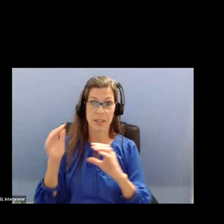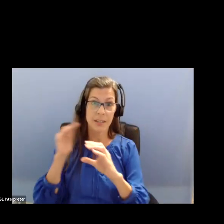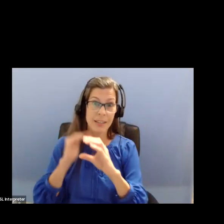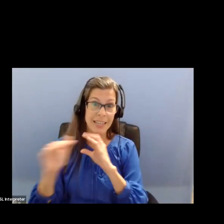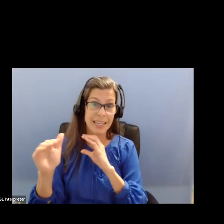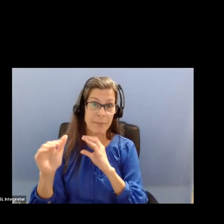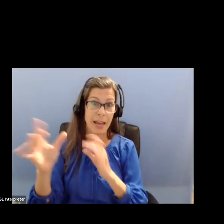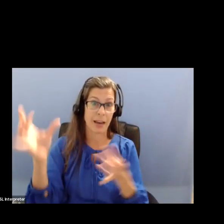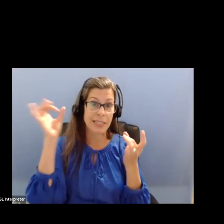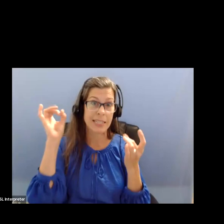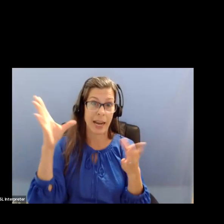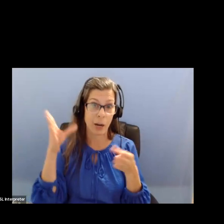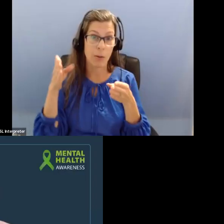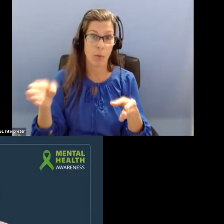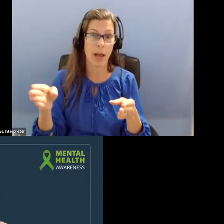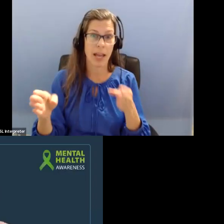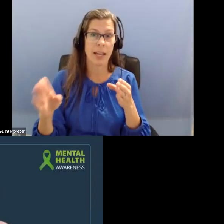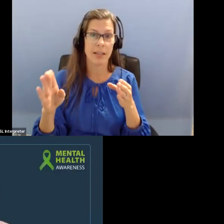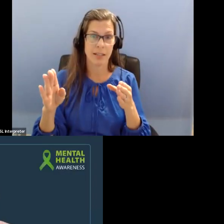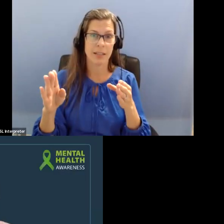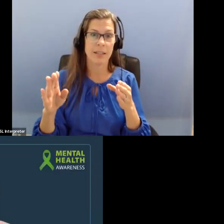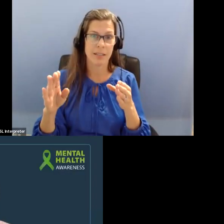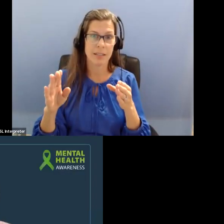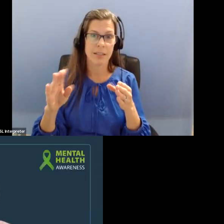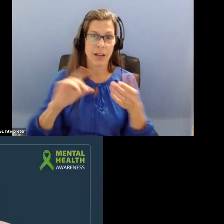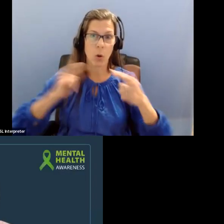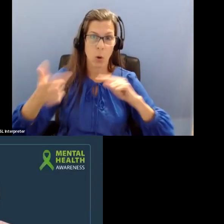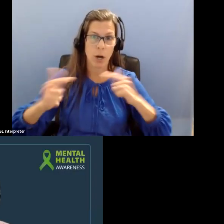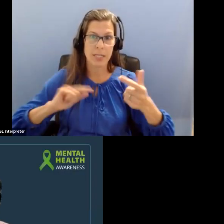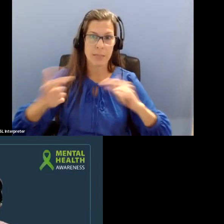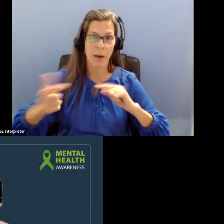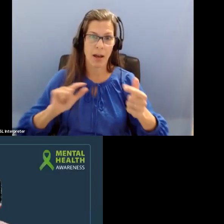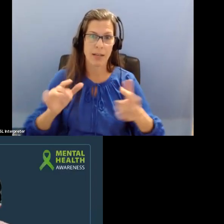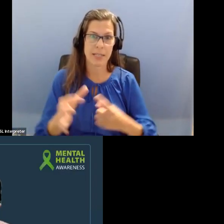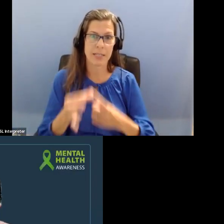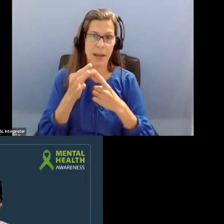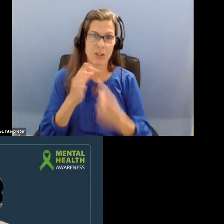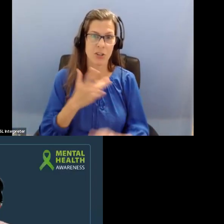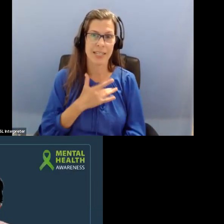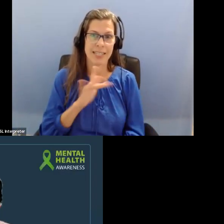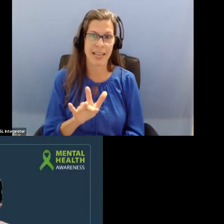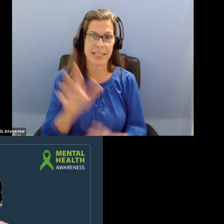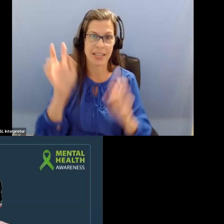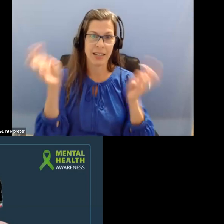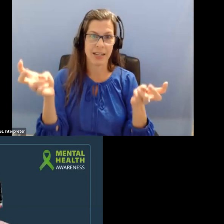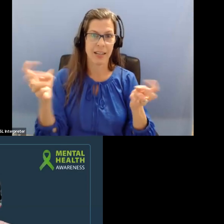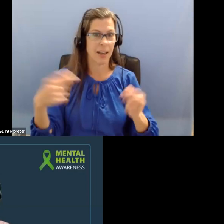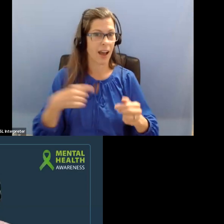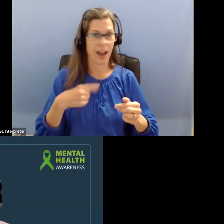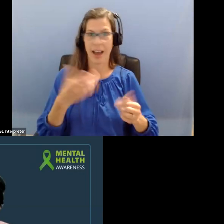to correspond, especially about difficult, sensitive issues. So it is no intention of mine to have discussions